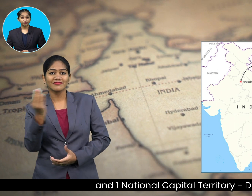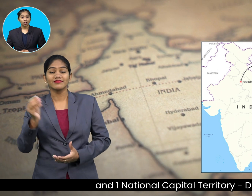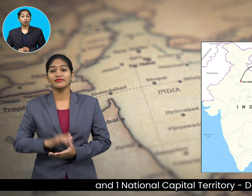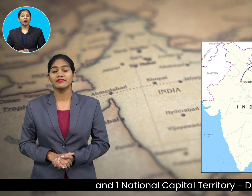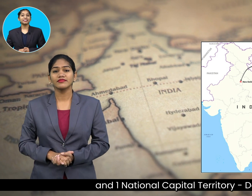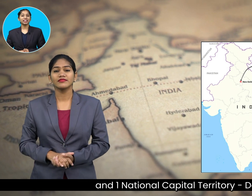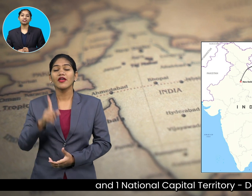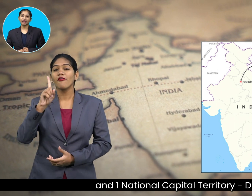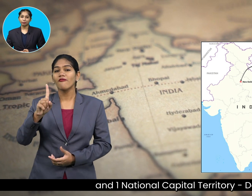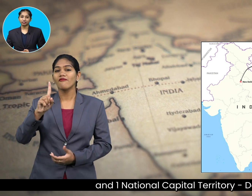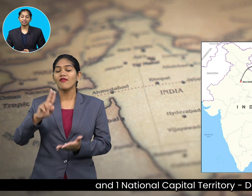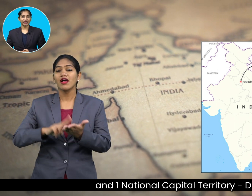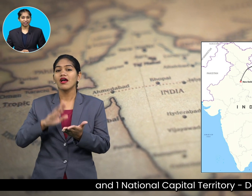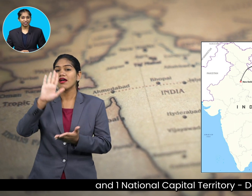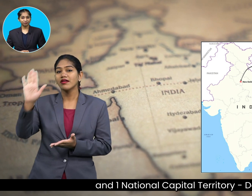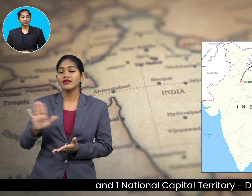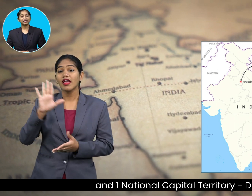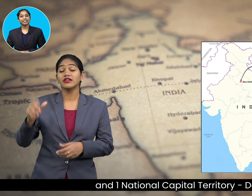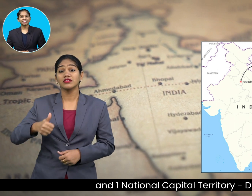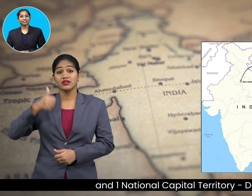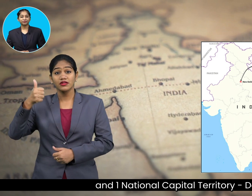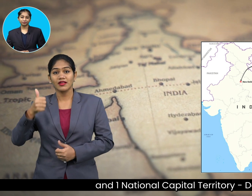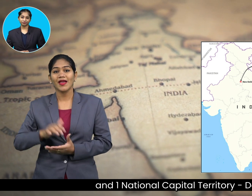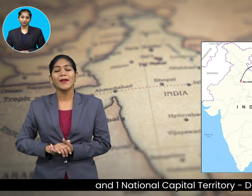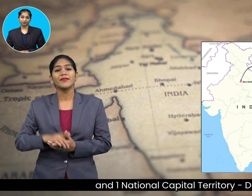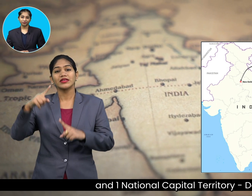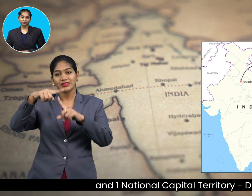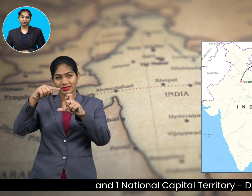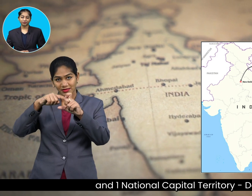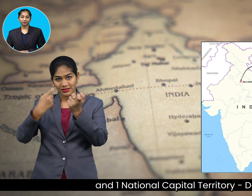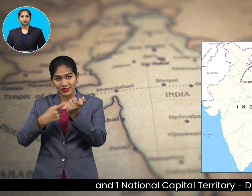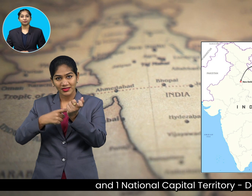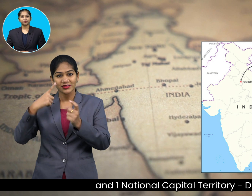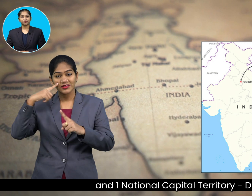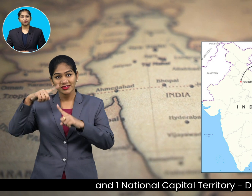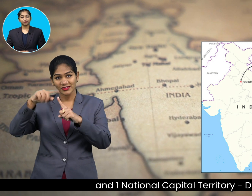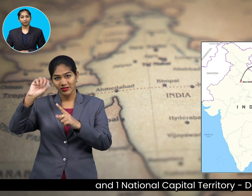and 1 national capital territory, Delhi.